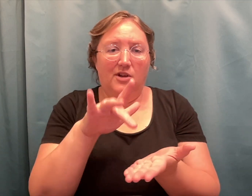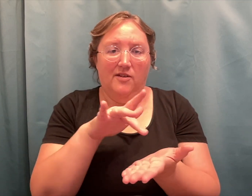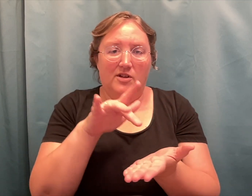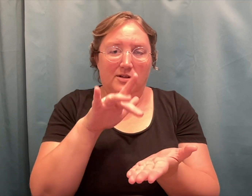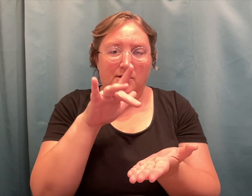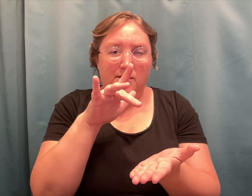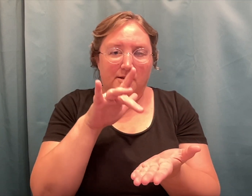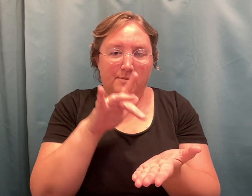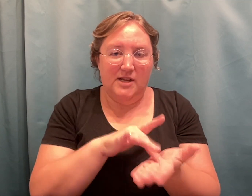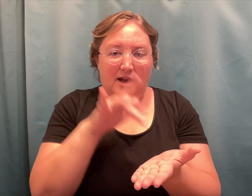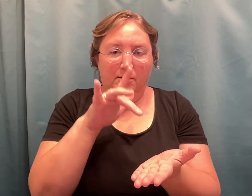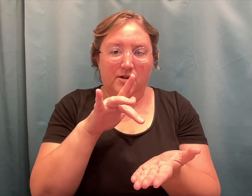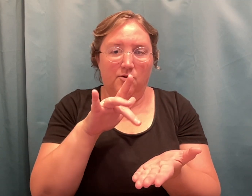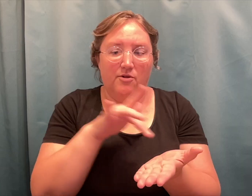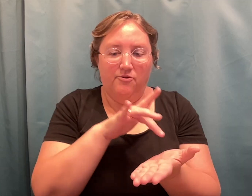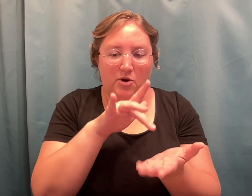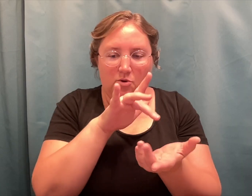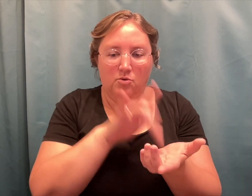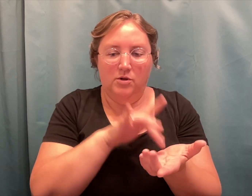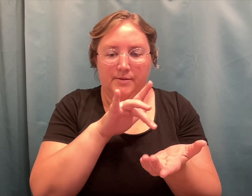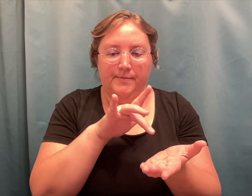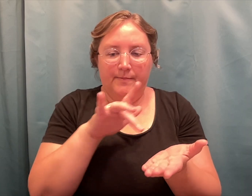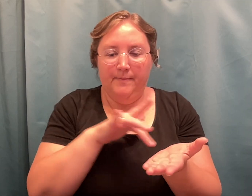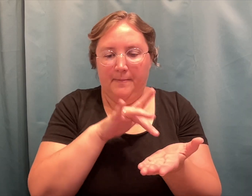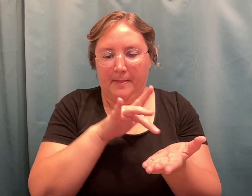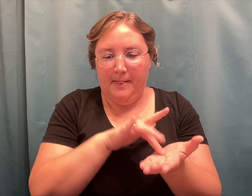have a tablet or a phone,